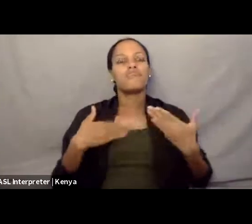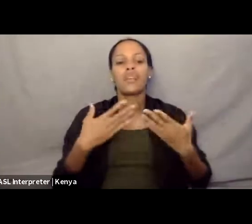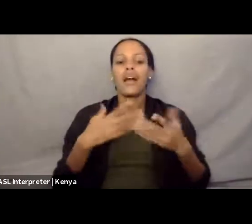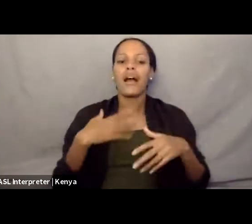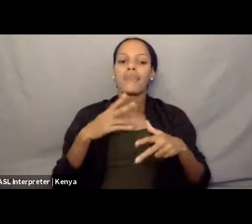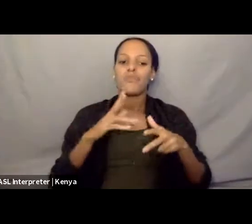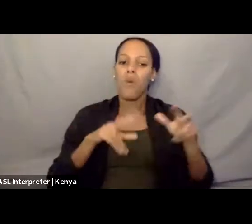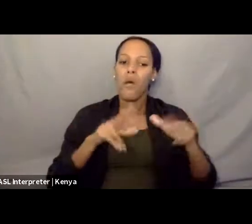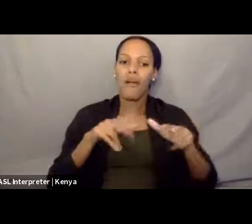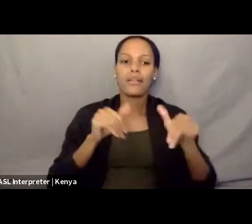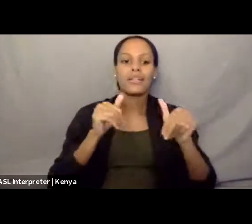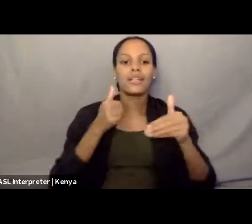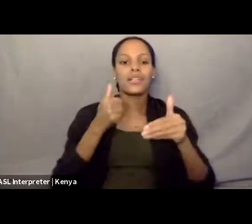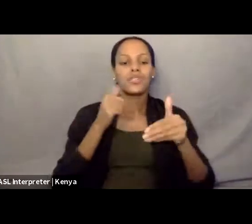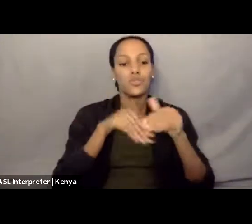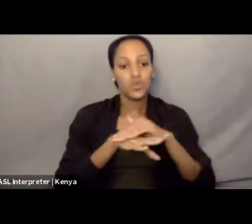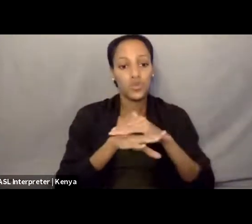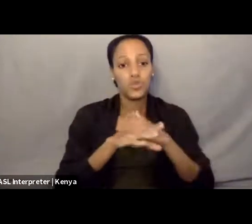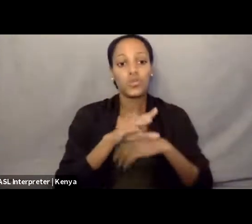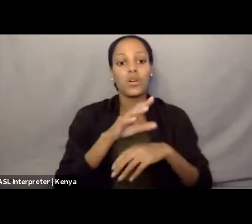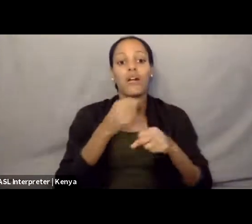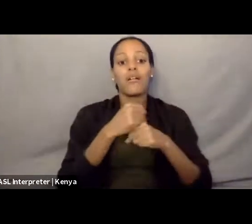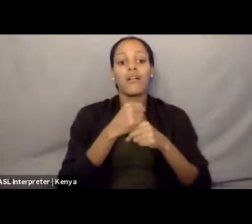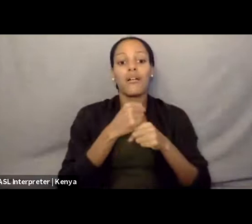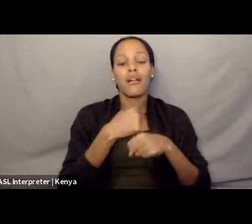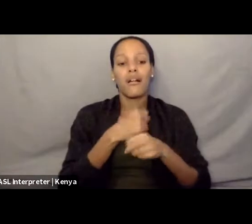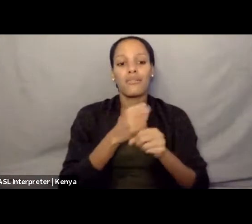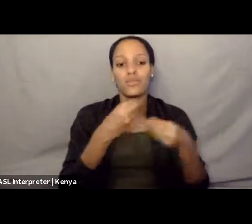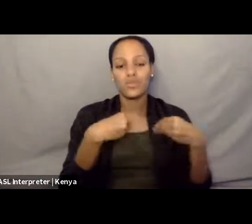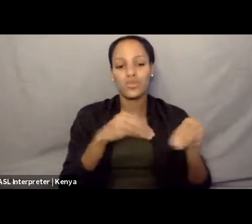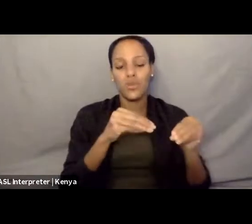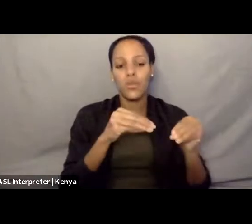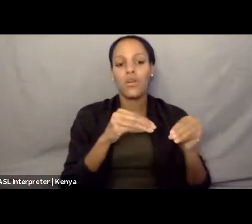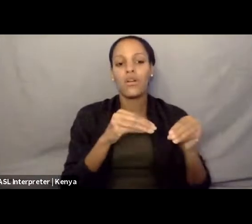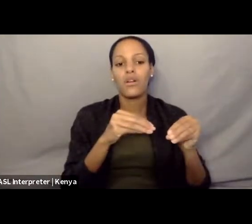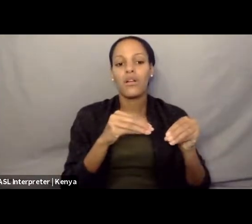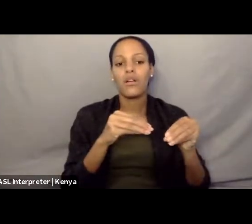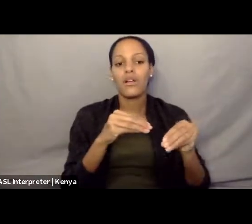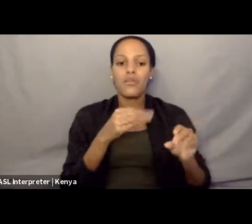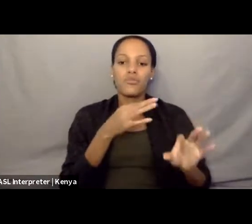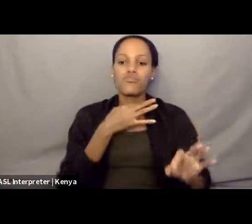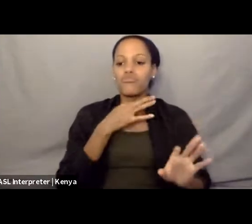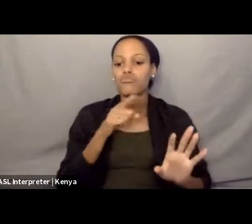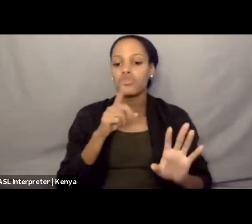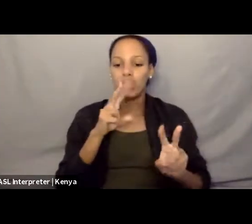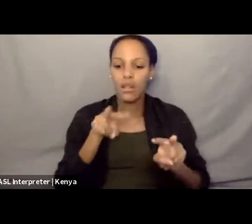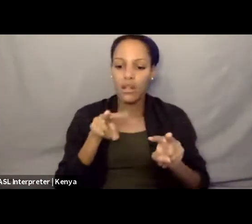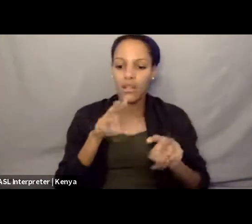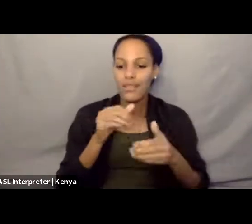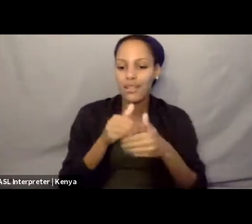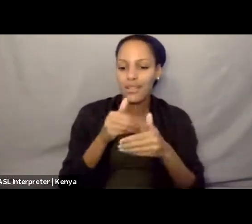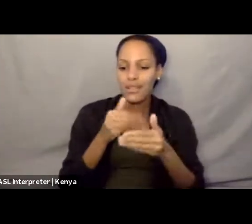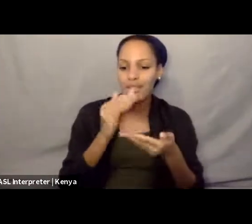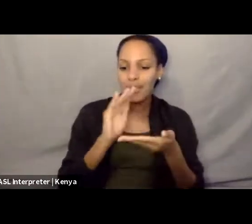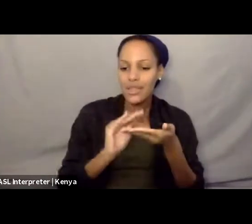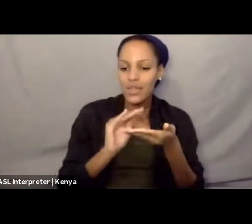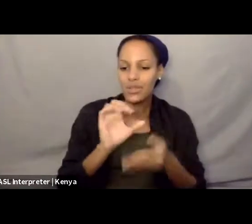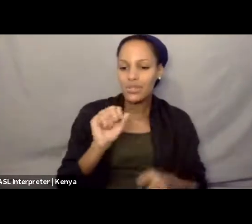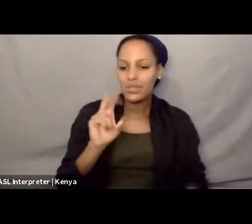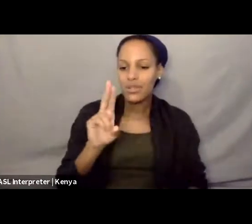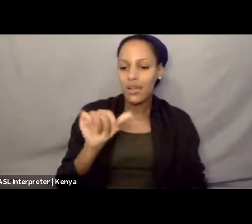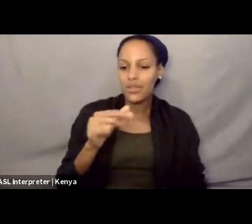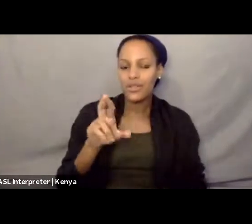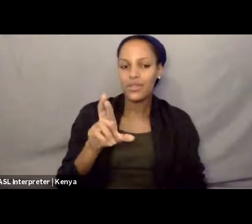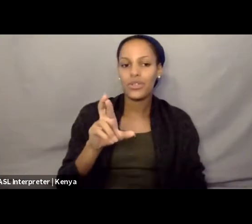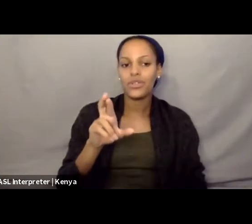called Stumptown, my short Americano wobbling precariously on the little saucer until I can rescue it and place it